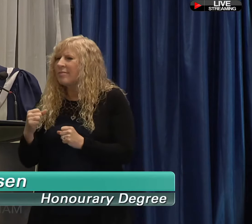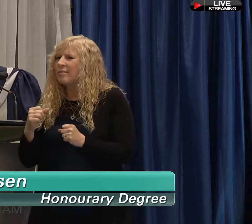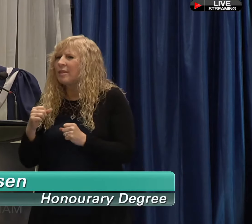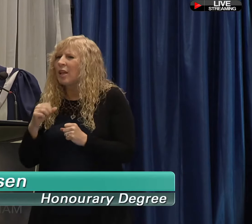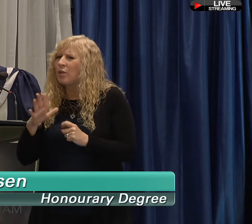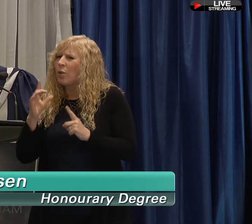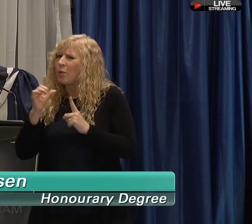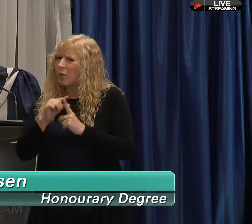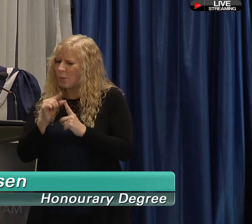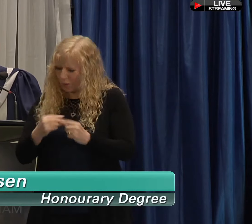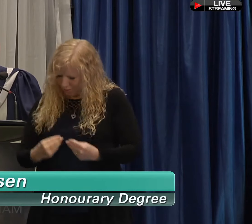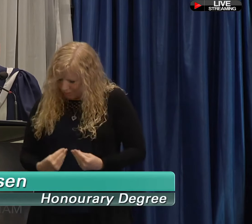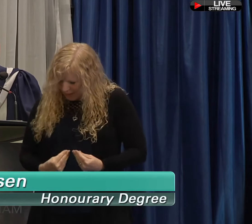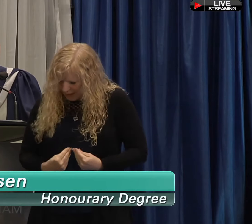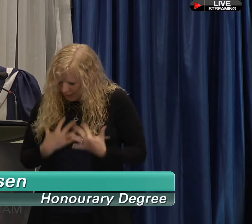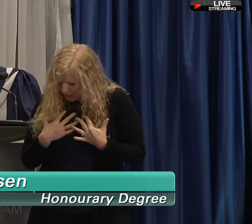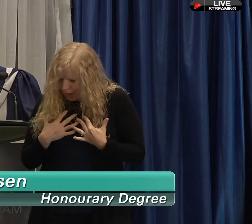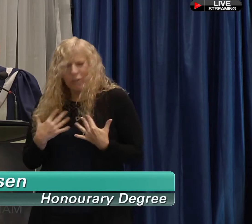continue to inspire me to this day.